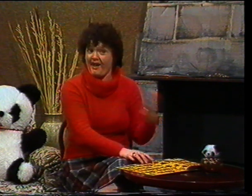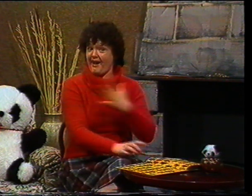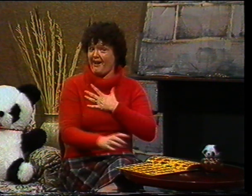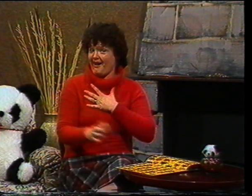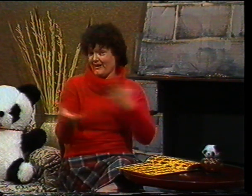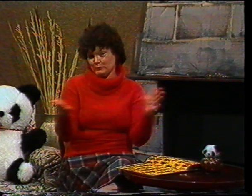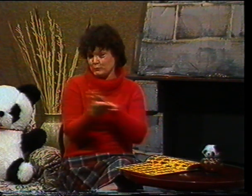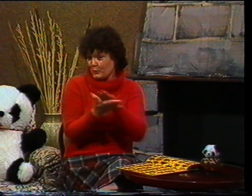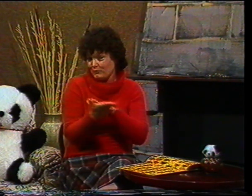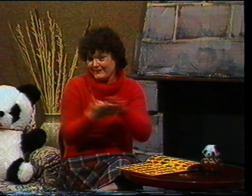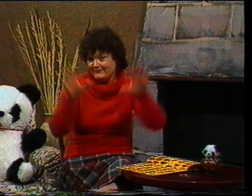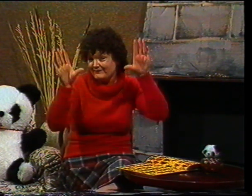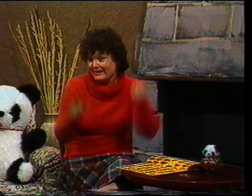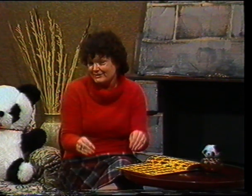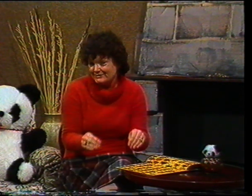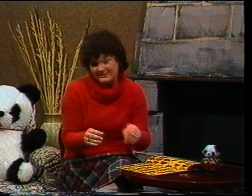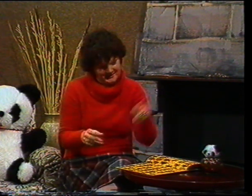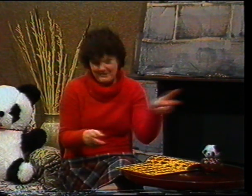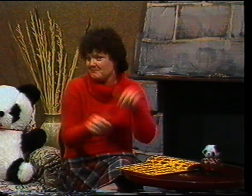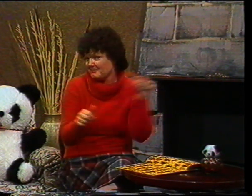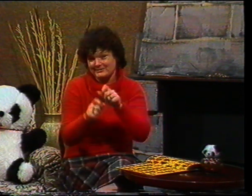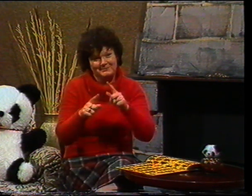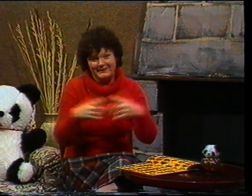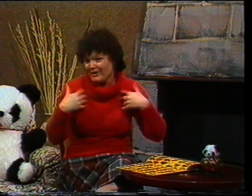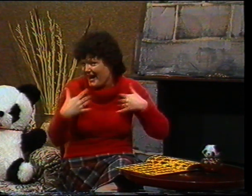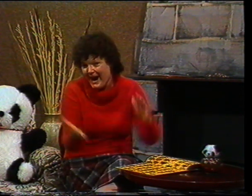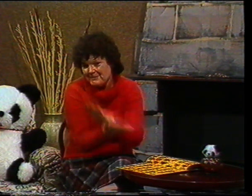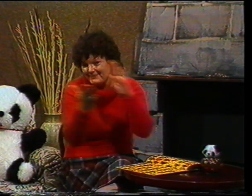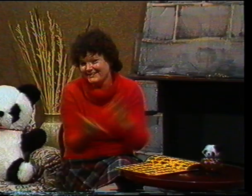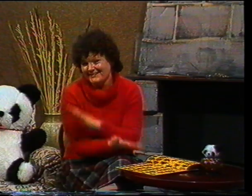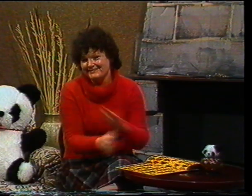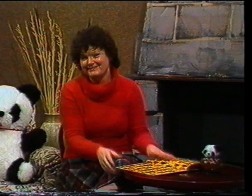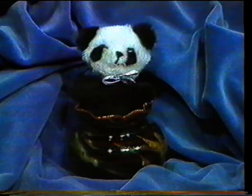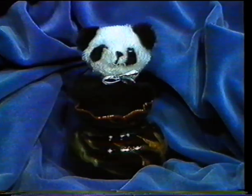The story's finished. They must have been very happy.